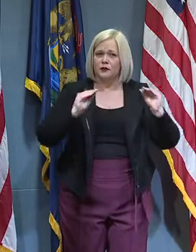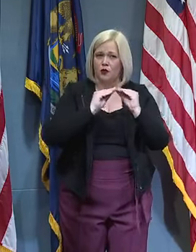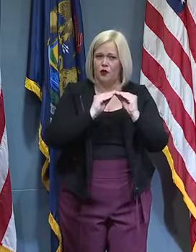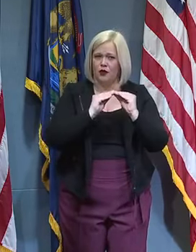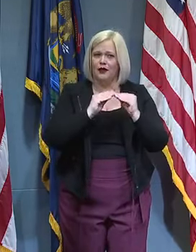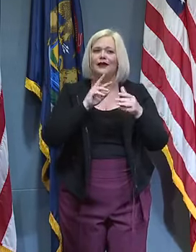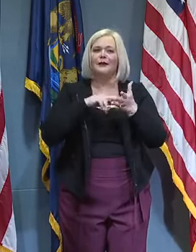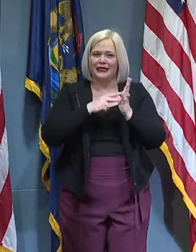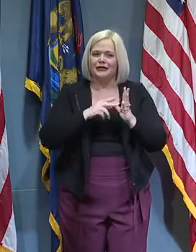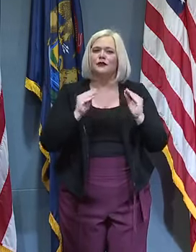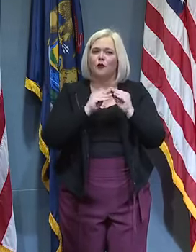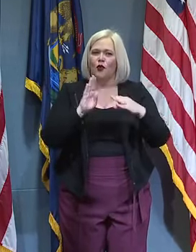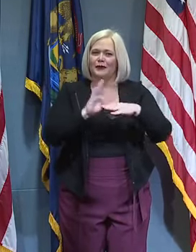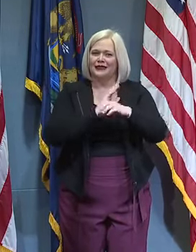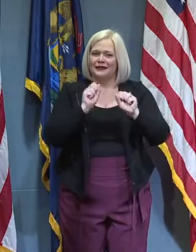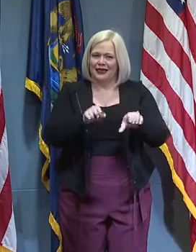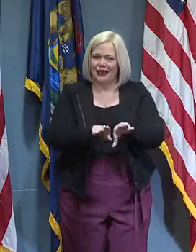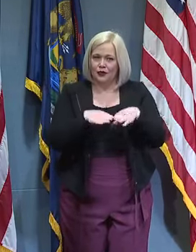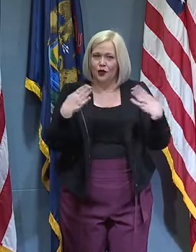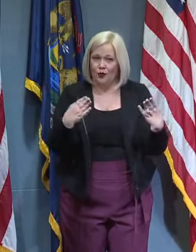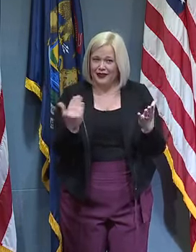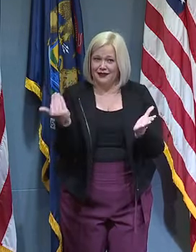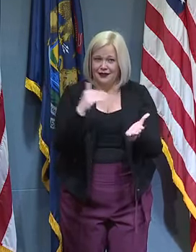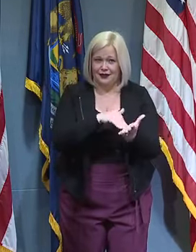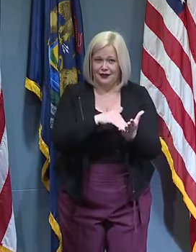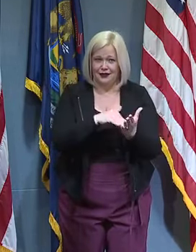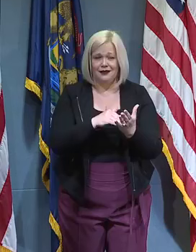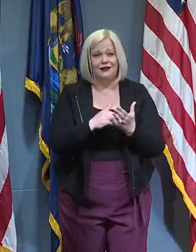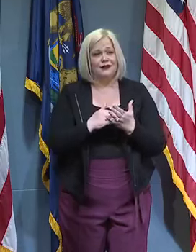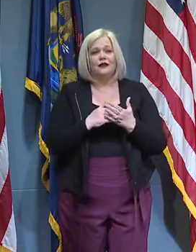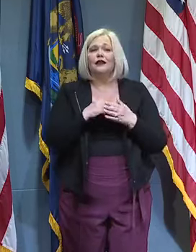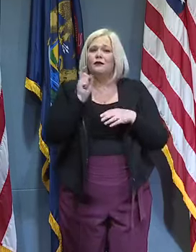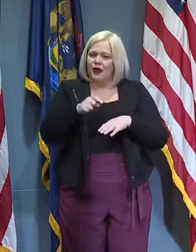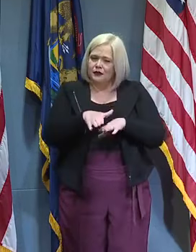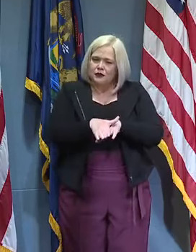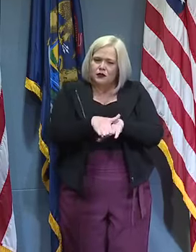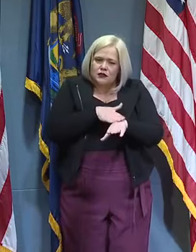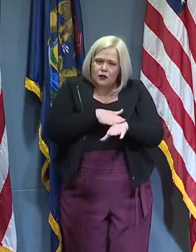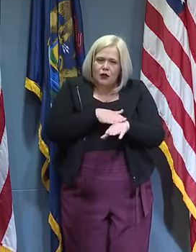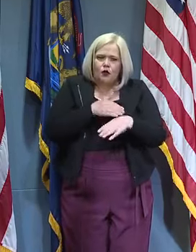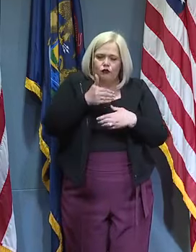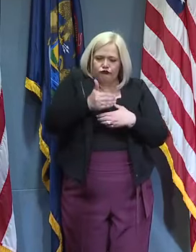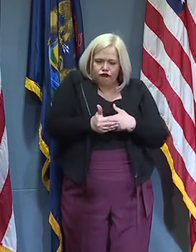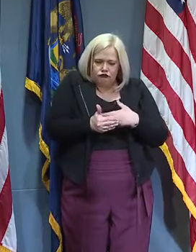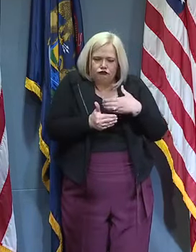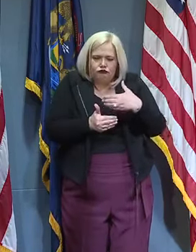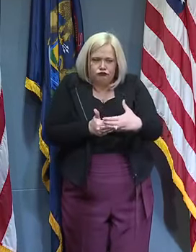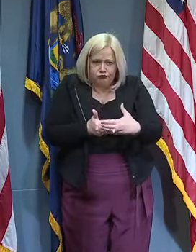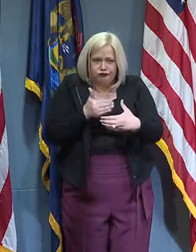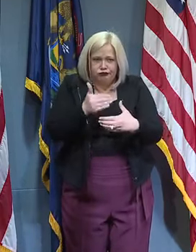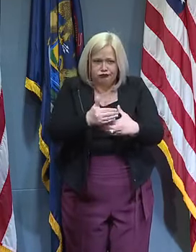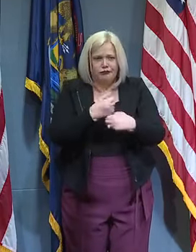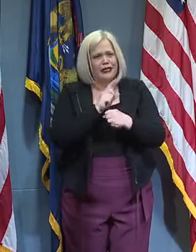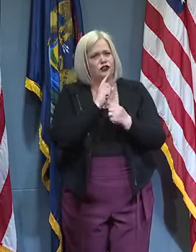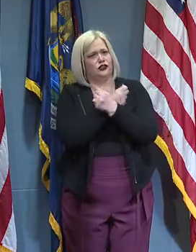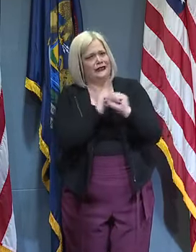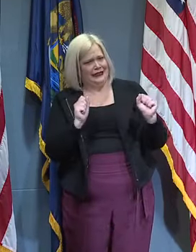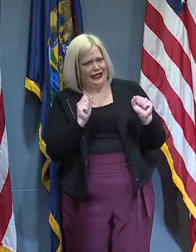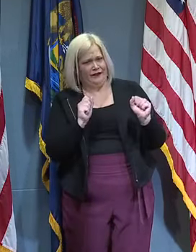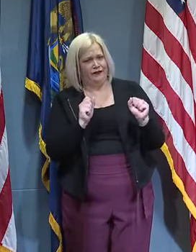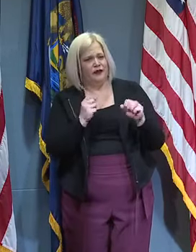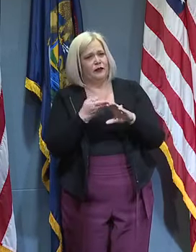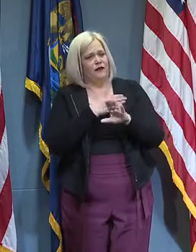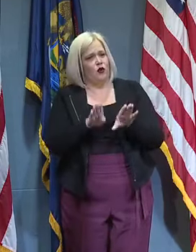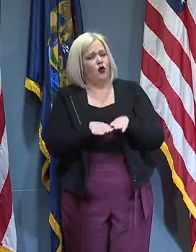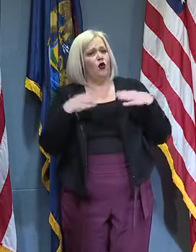of our economy. It's going to be one step at a time in increments so we can stay safe and start to re-engage. The executive order